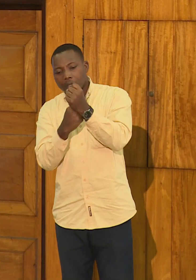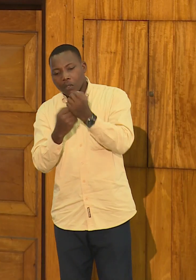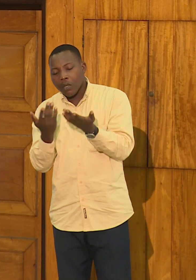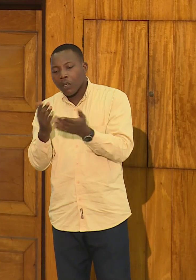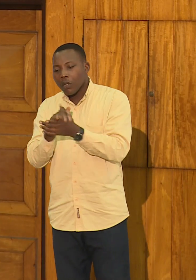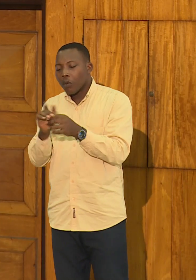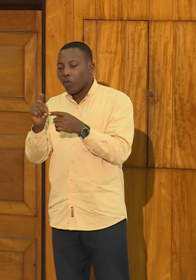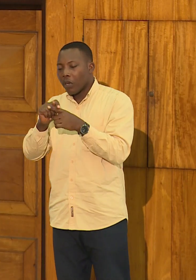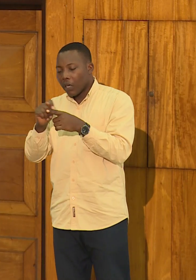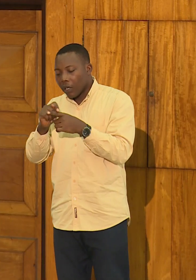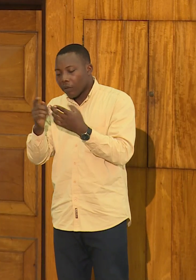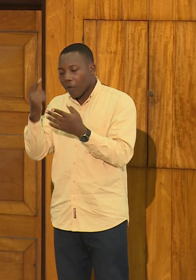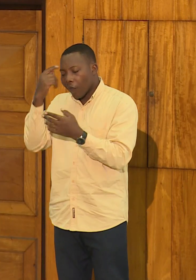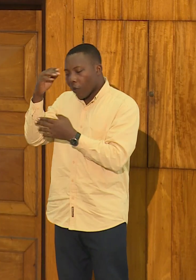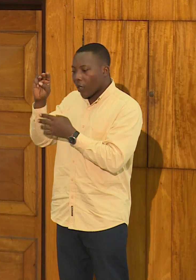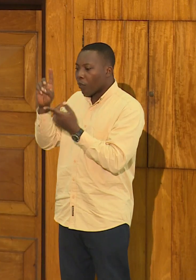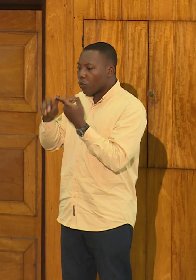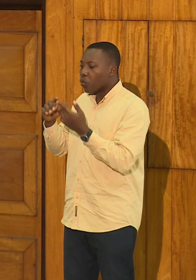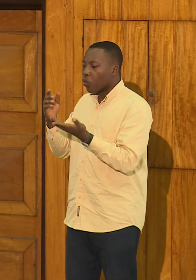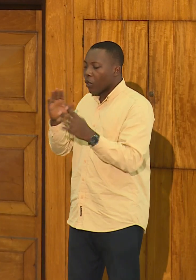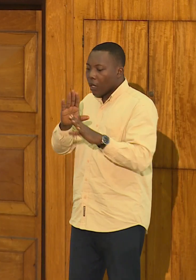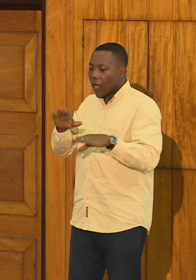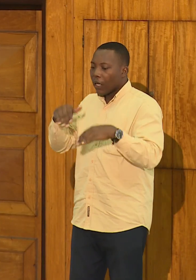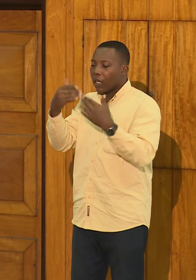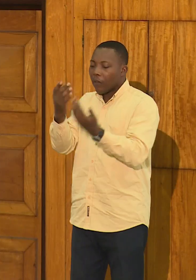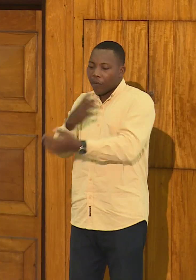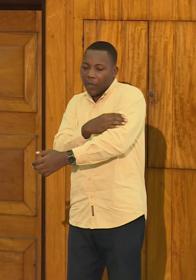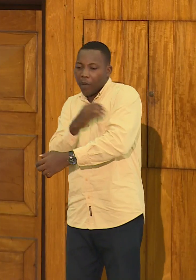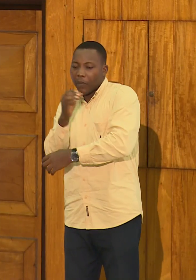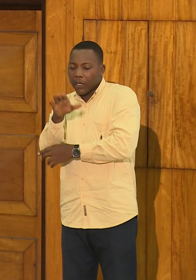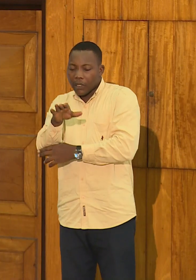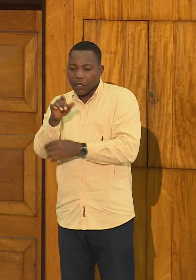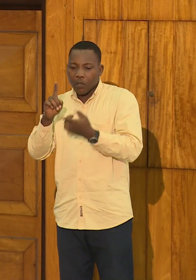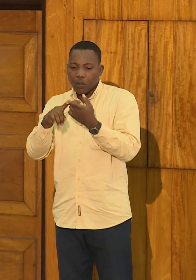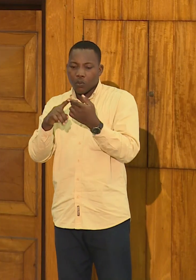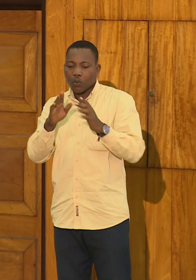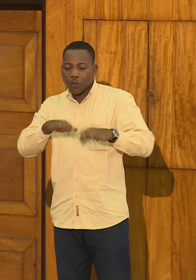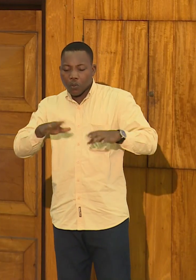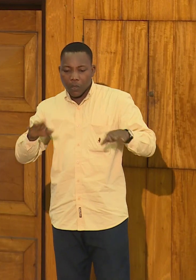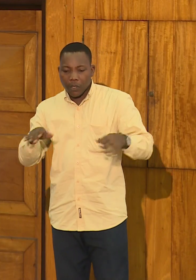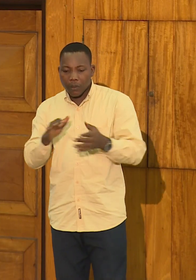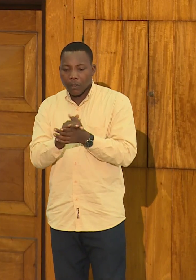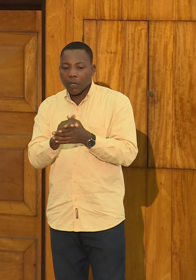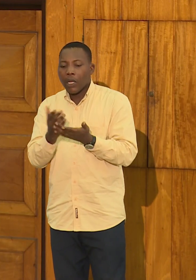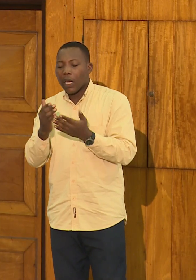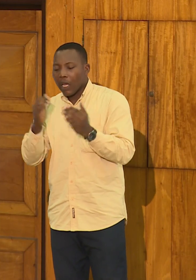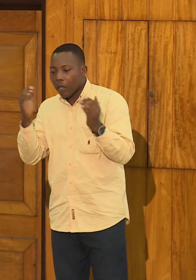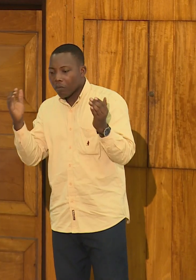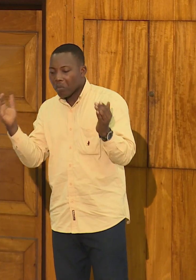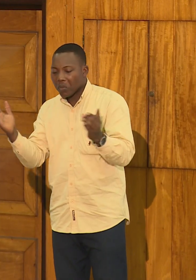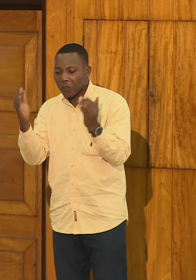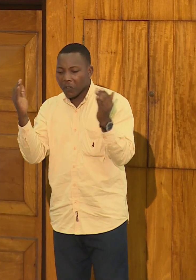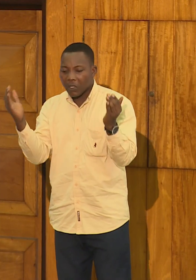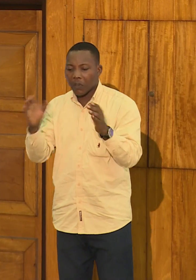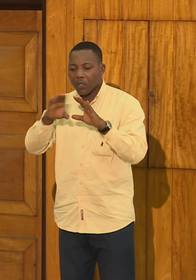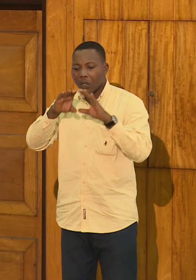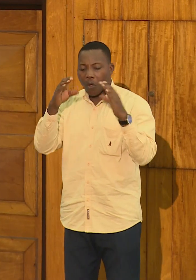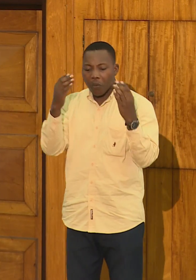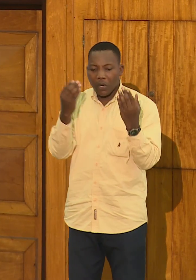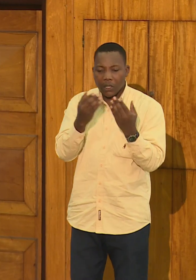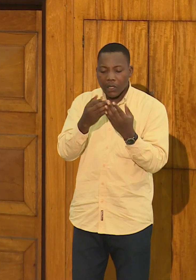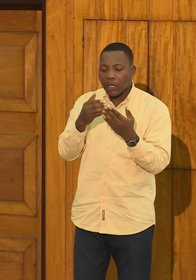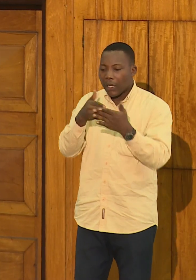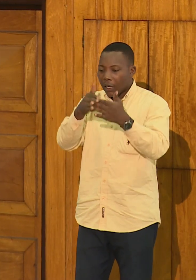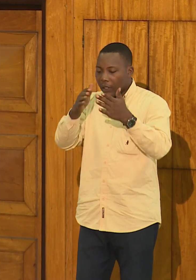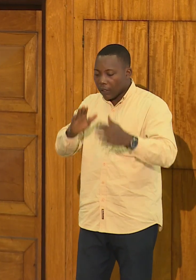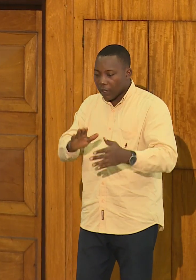teachers to capacitate them to be able to offer that, as well as sensitization of community and religious leaders, where